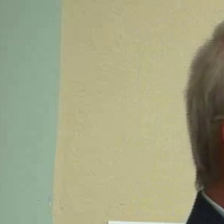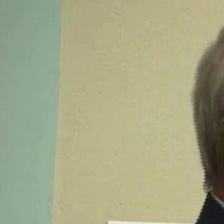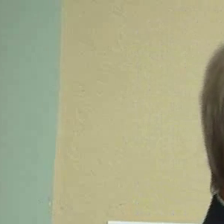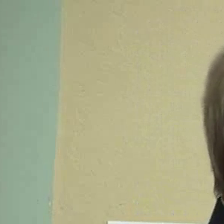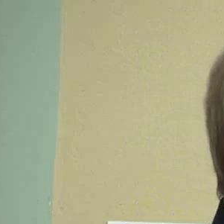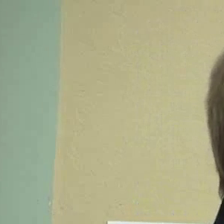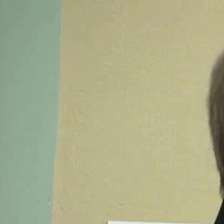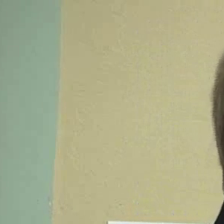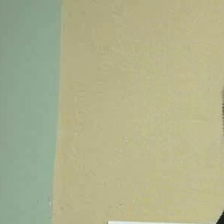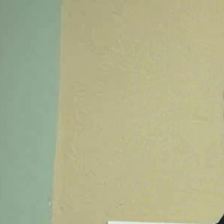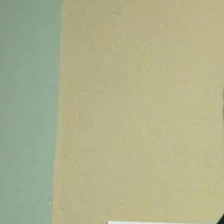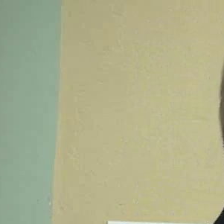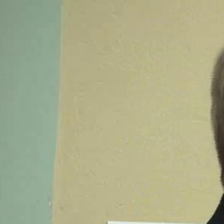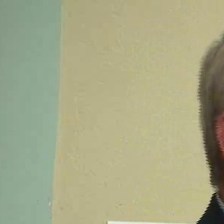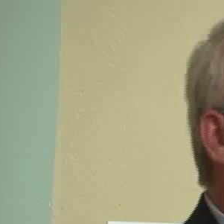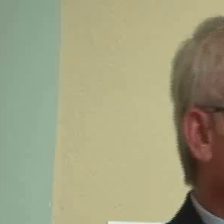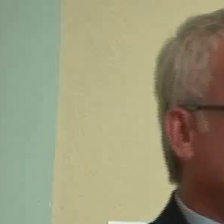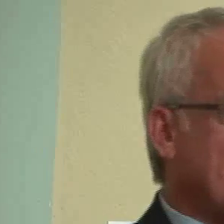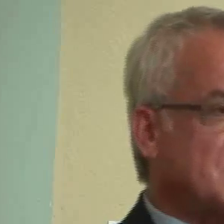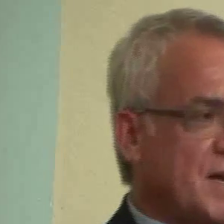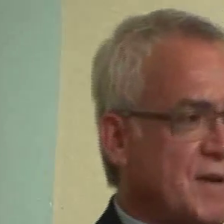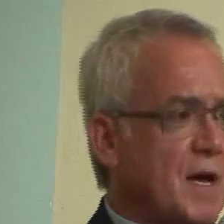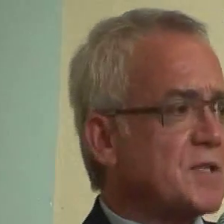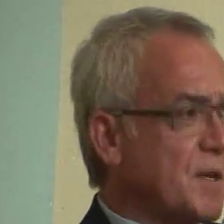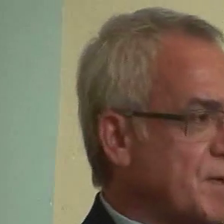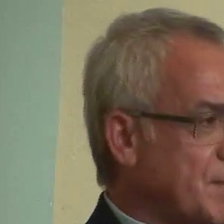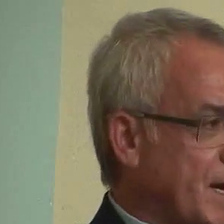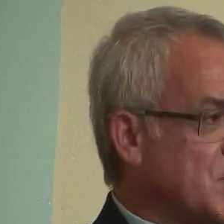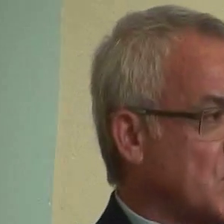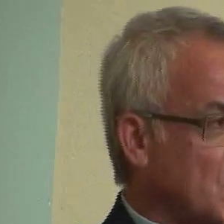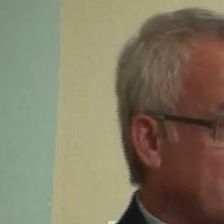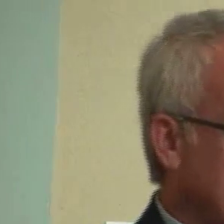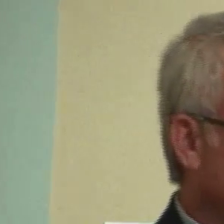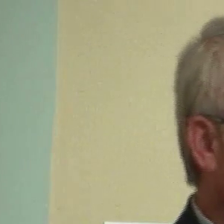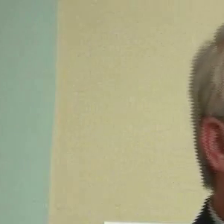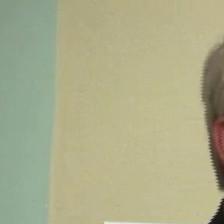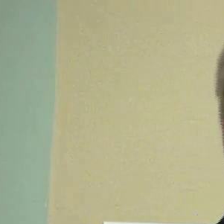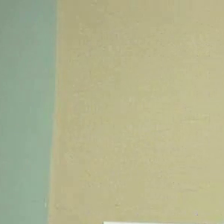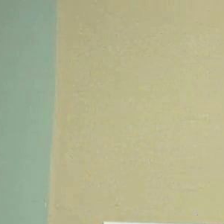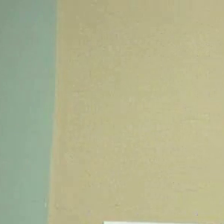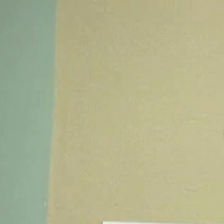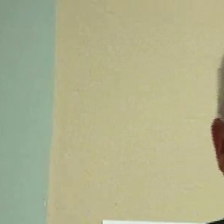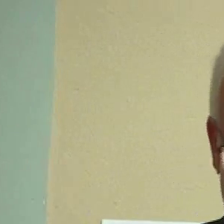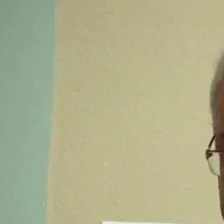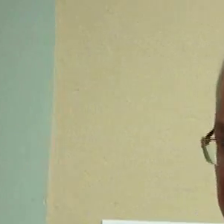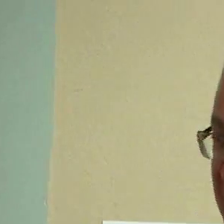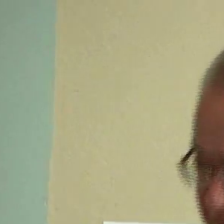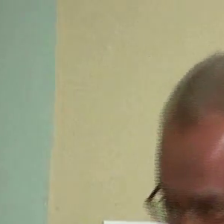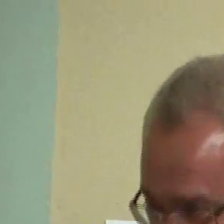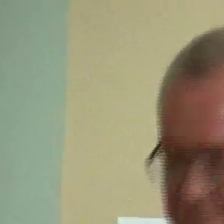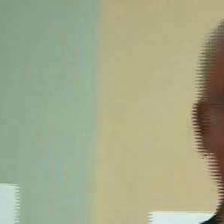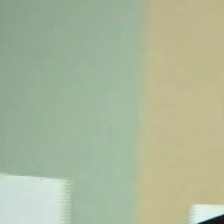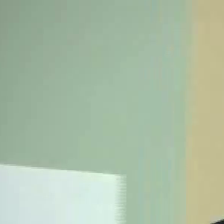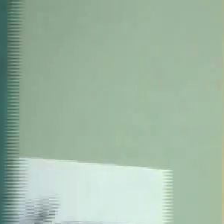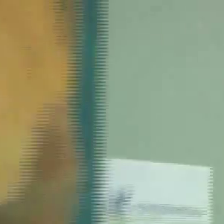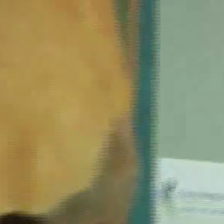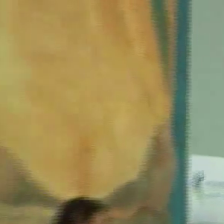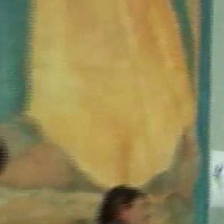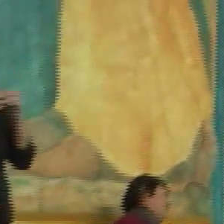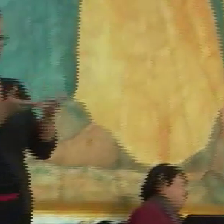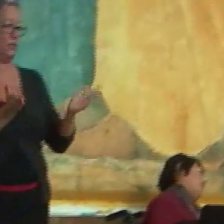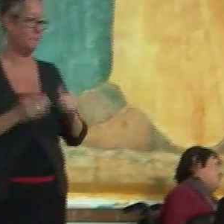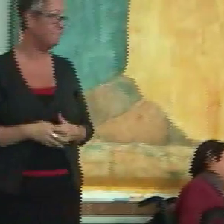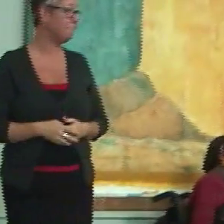over 29 years, and I've experienced, and the last 7 as deputy mayor. So I look forward to the rest of the conversation. Thank you. Thank